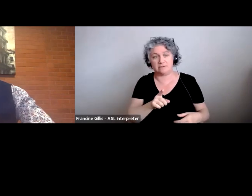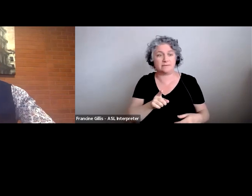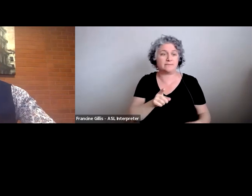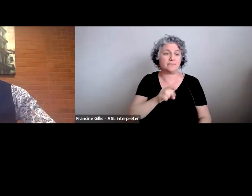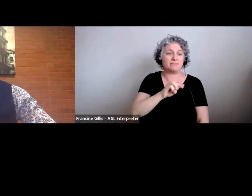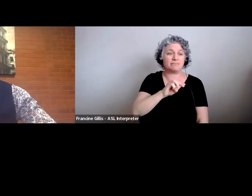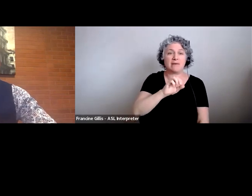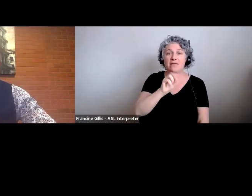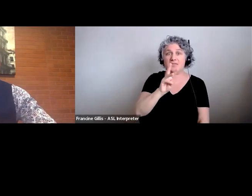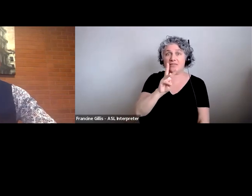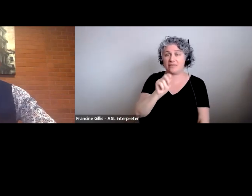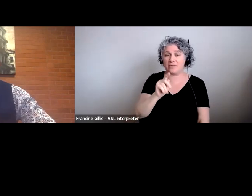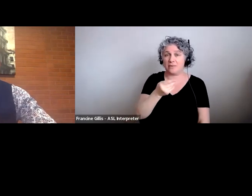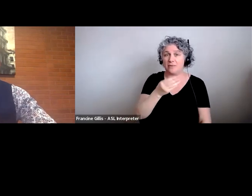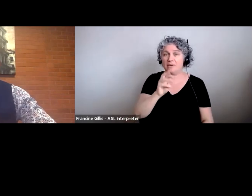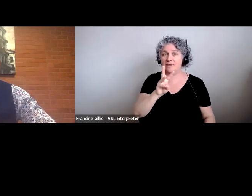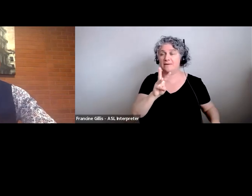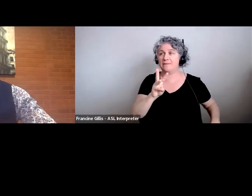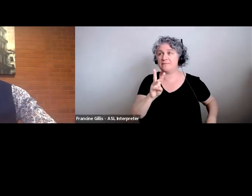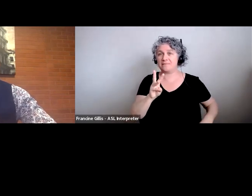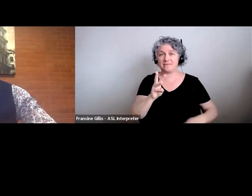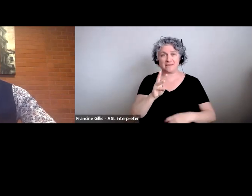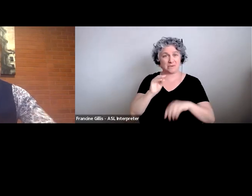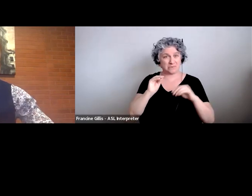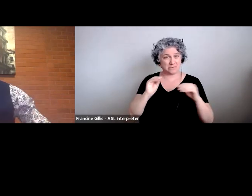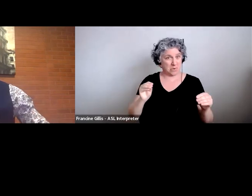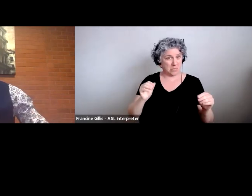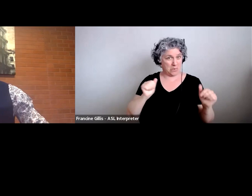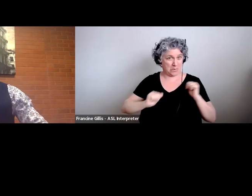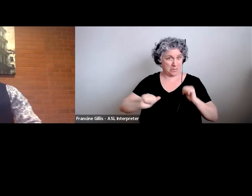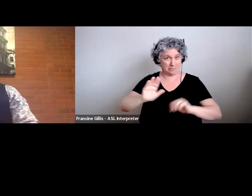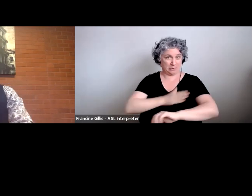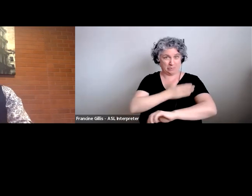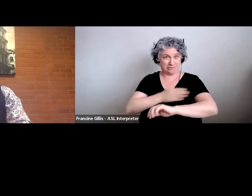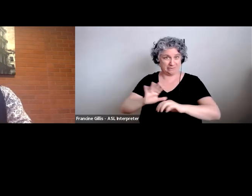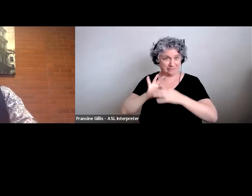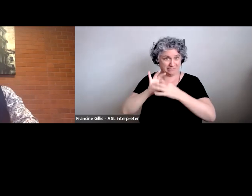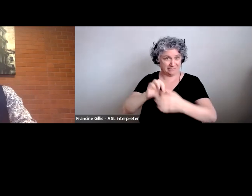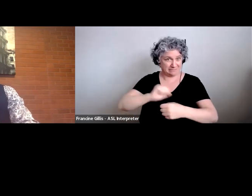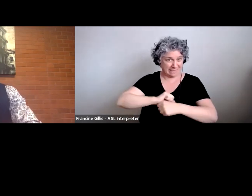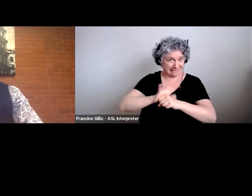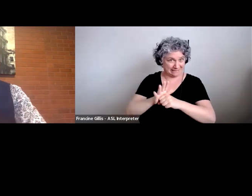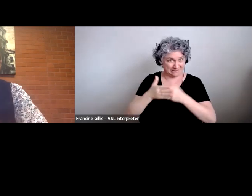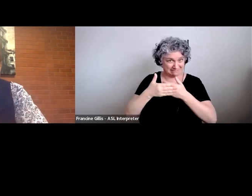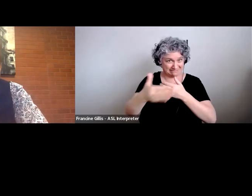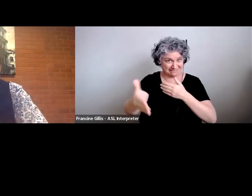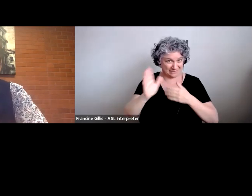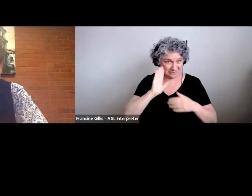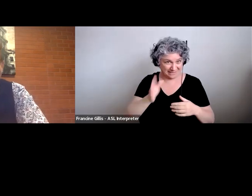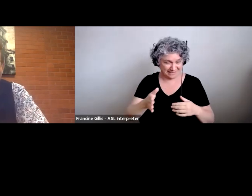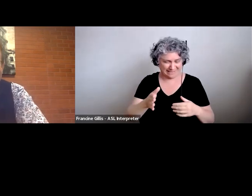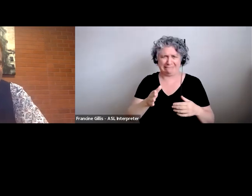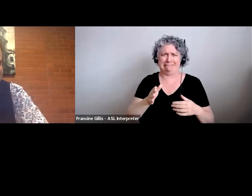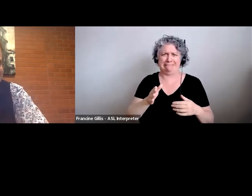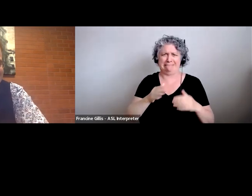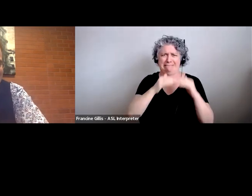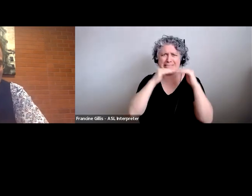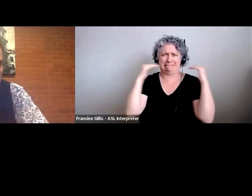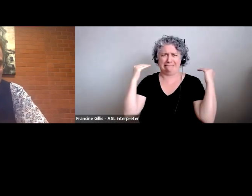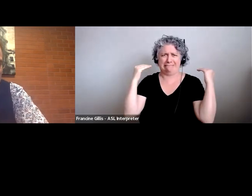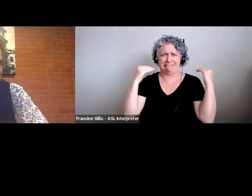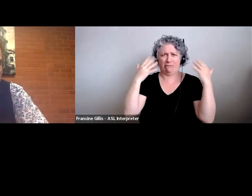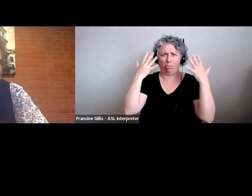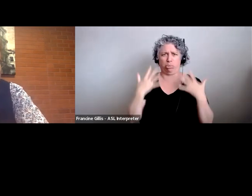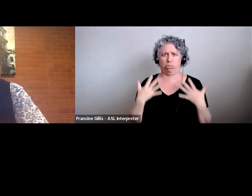see any musicals about the pandemic in any of the future programming here. Too grim. Ravi, anything you want to